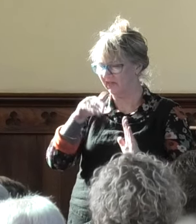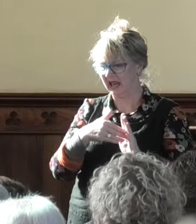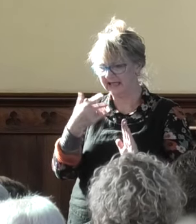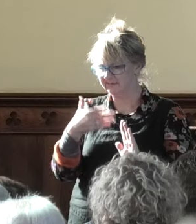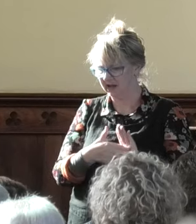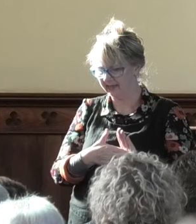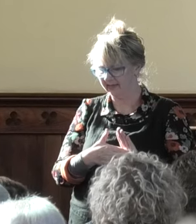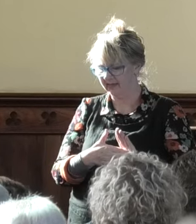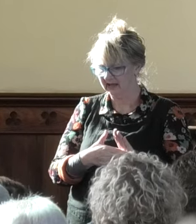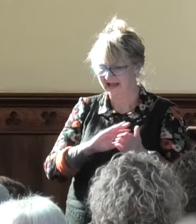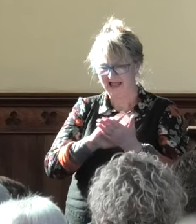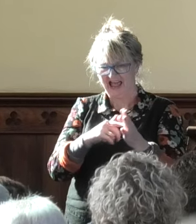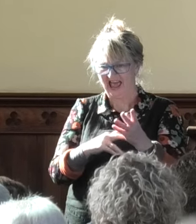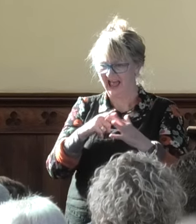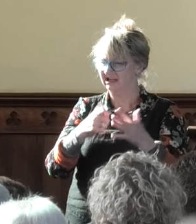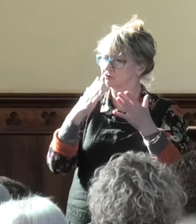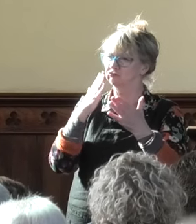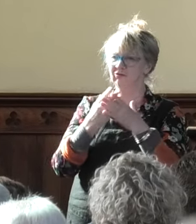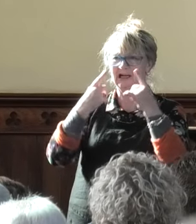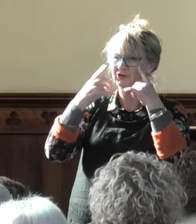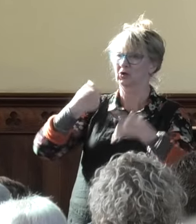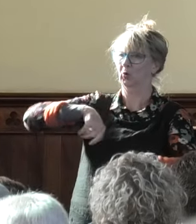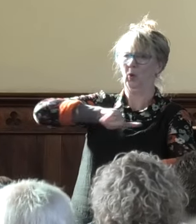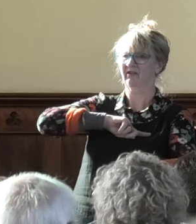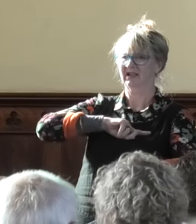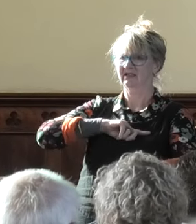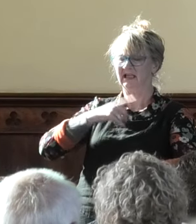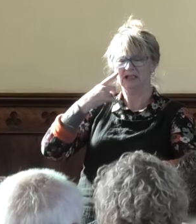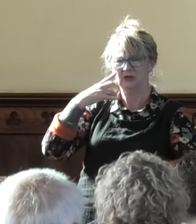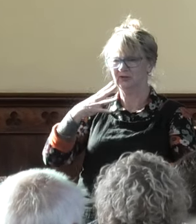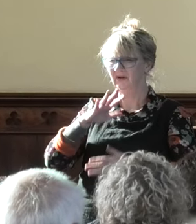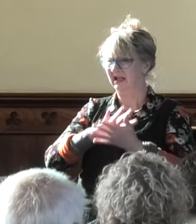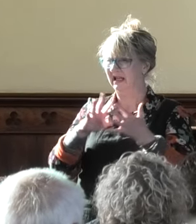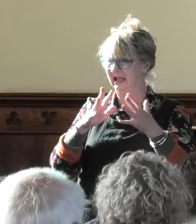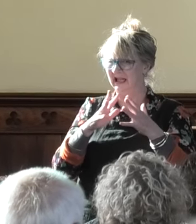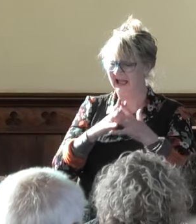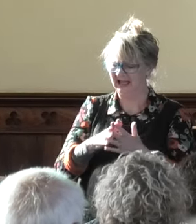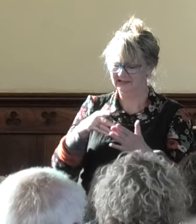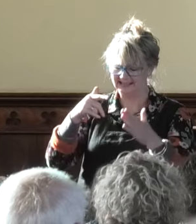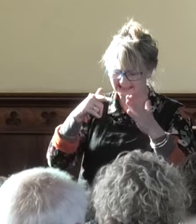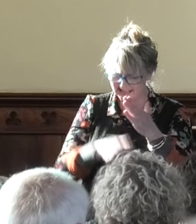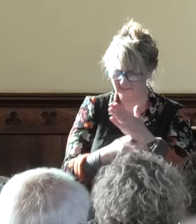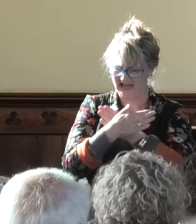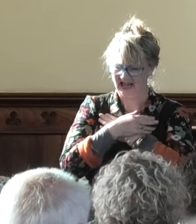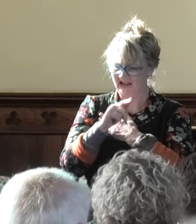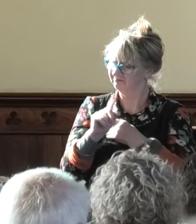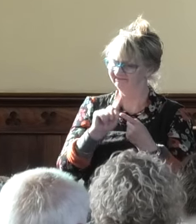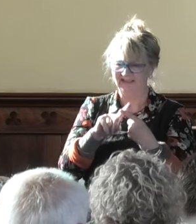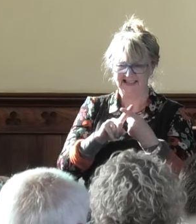months. Hank has really showed to all of us how deeply he loved her. Still